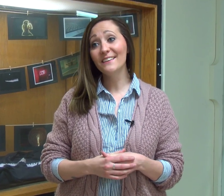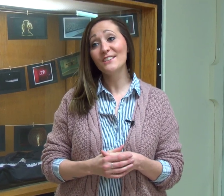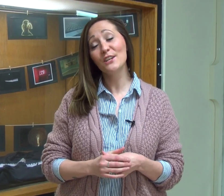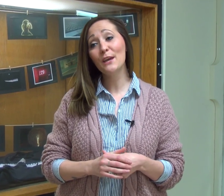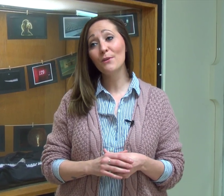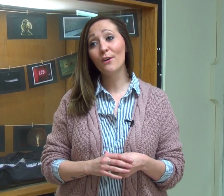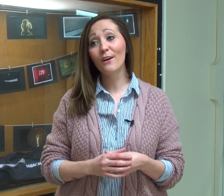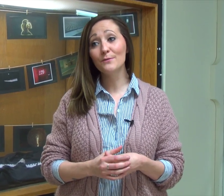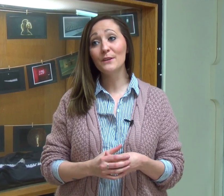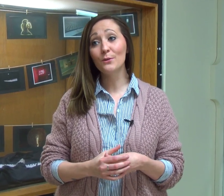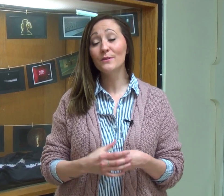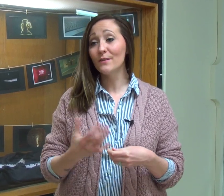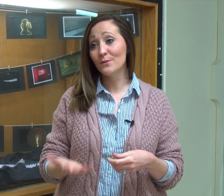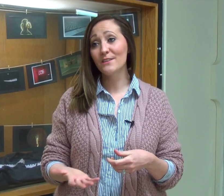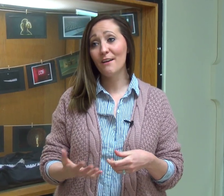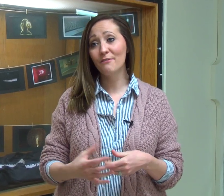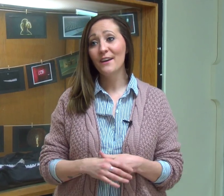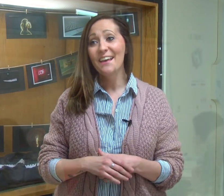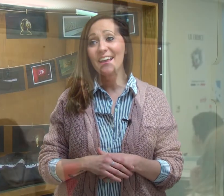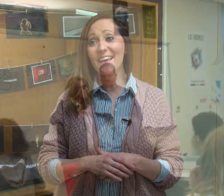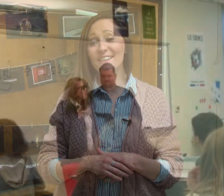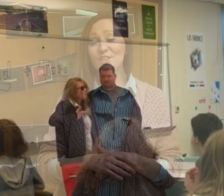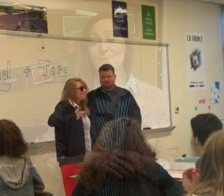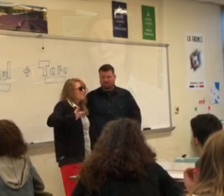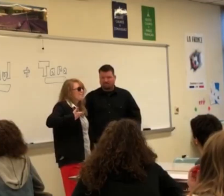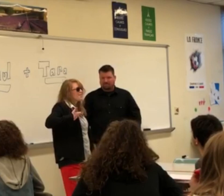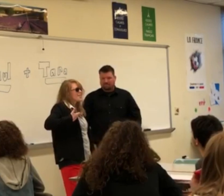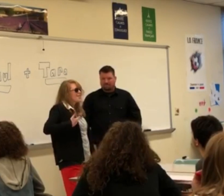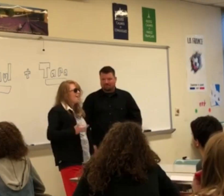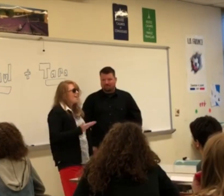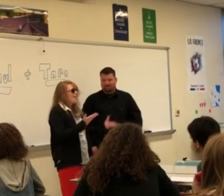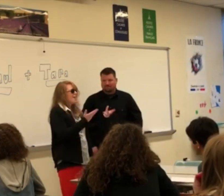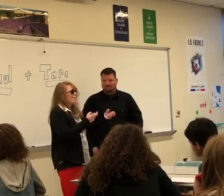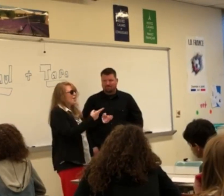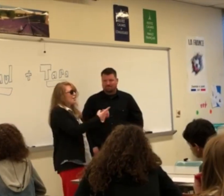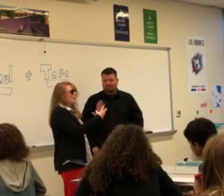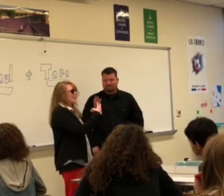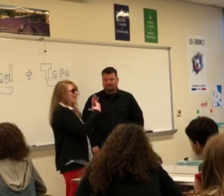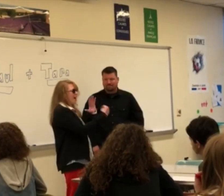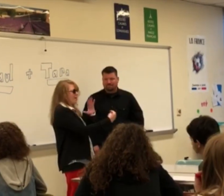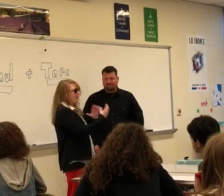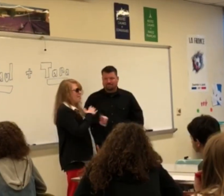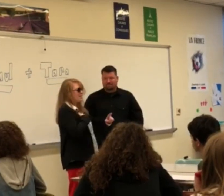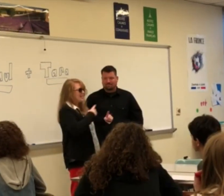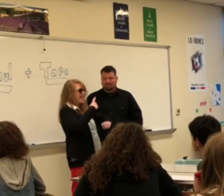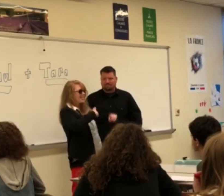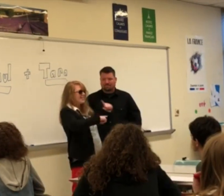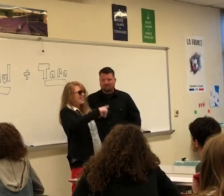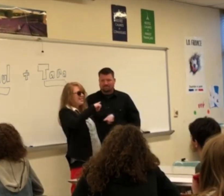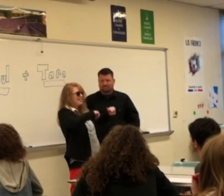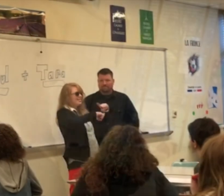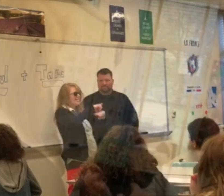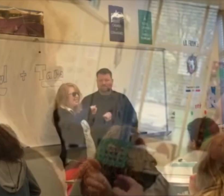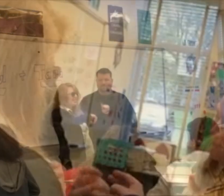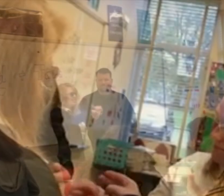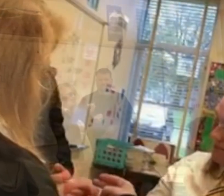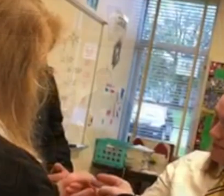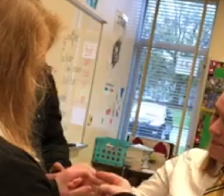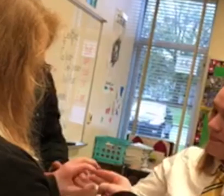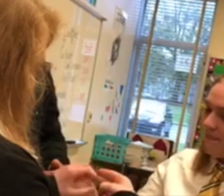and she came with her husband who is also deaf and she was able to shed some light on her experiences growing up deaf and then becoming blind later in